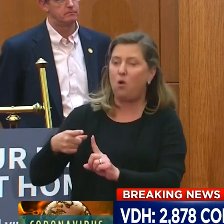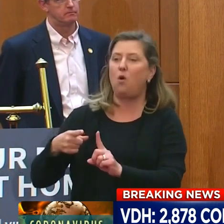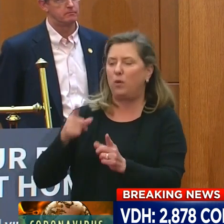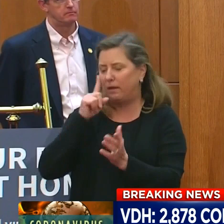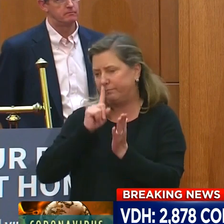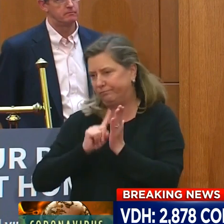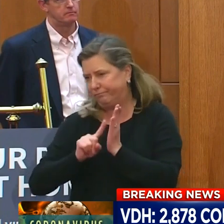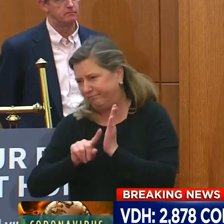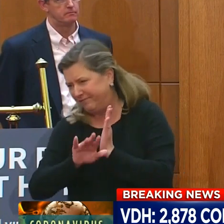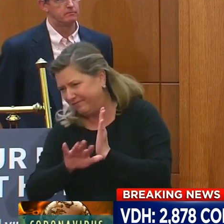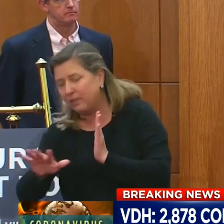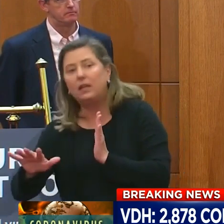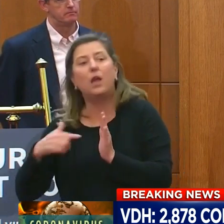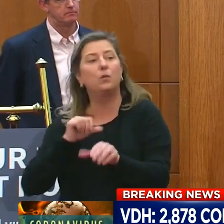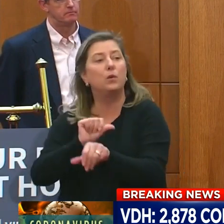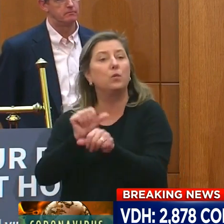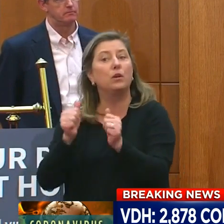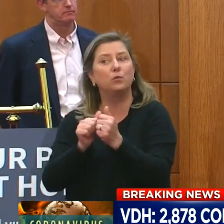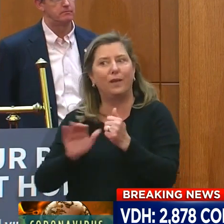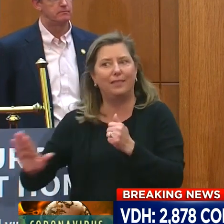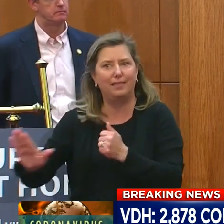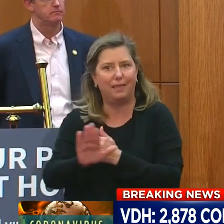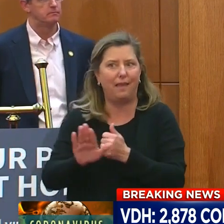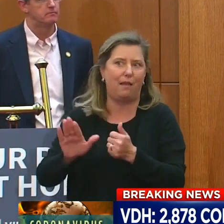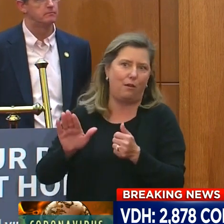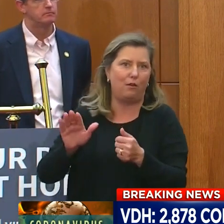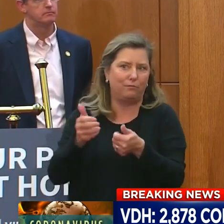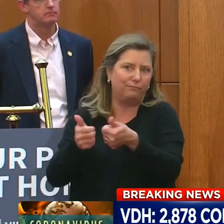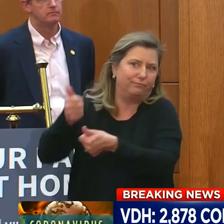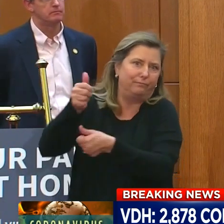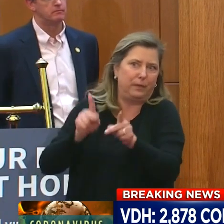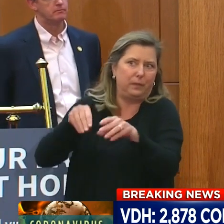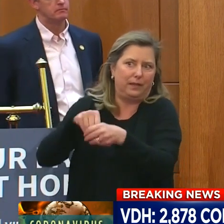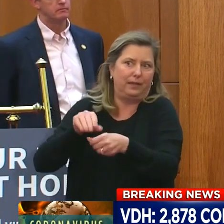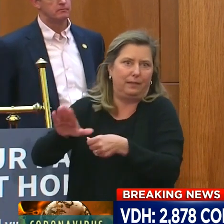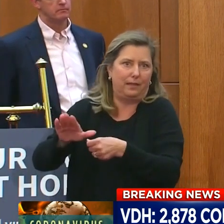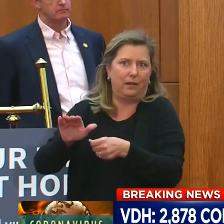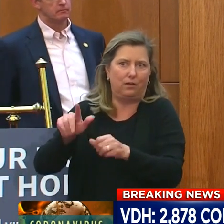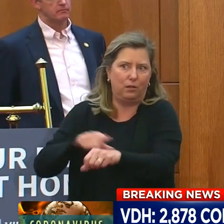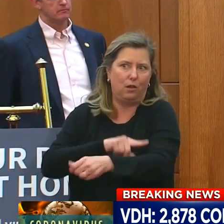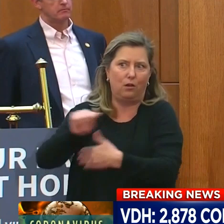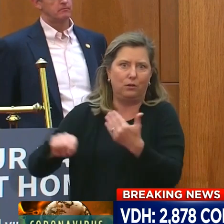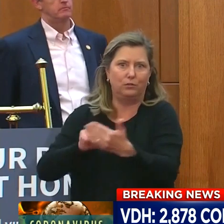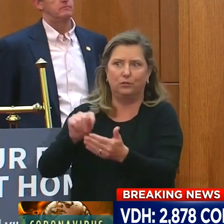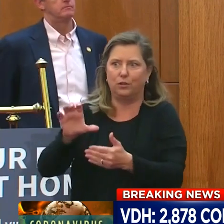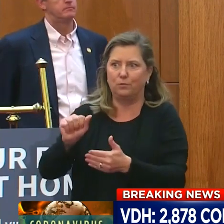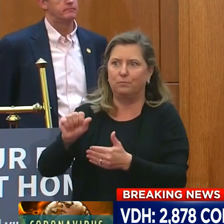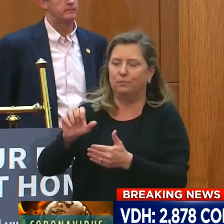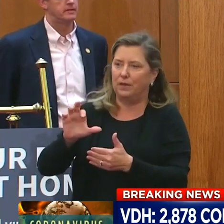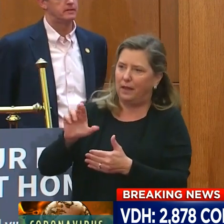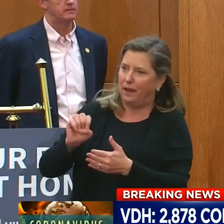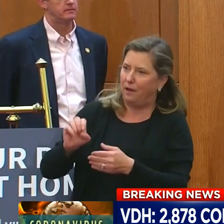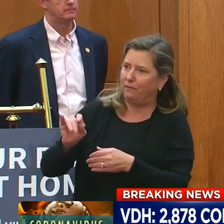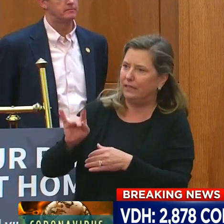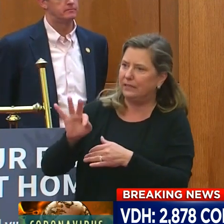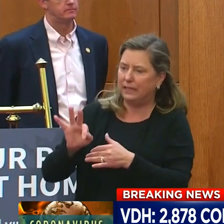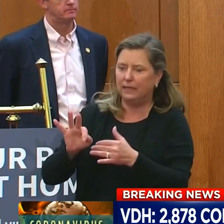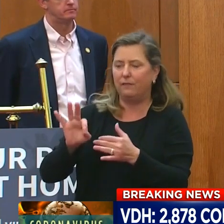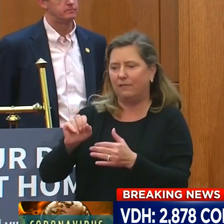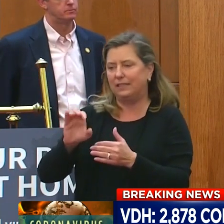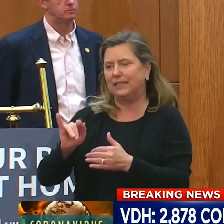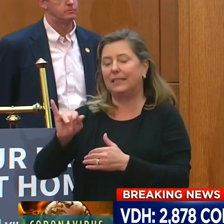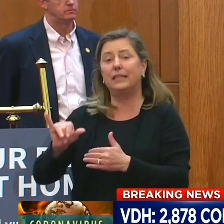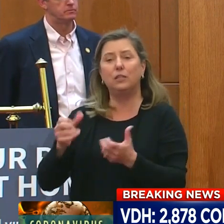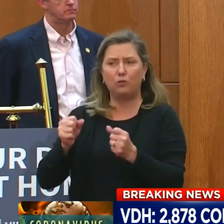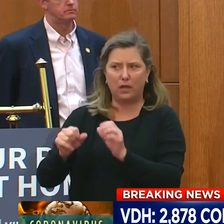and then worked with the administration of that long-term care facility to isolate the case